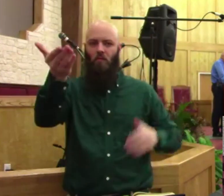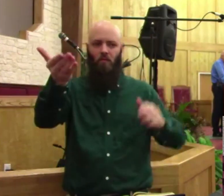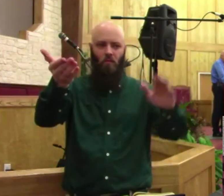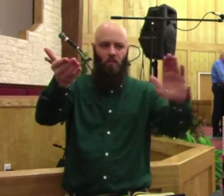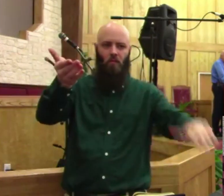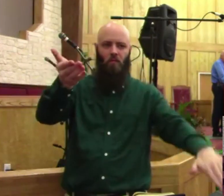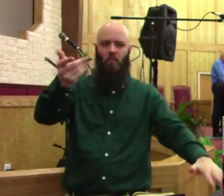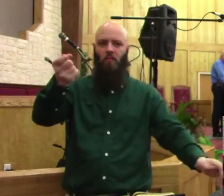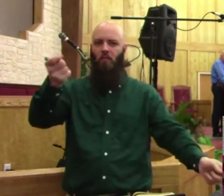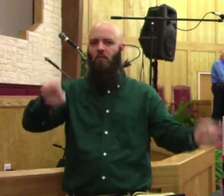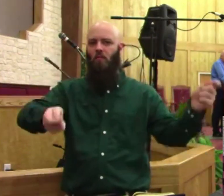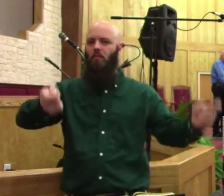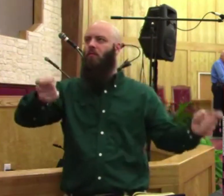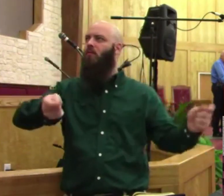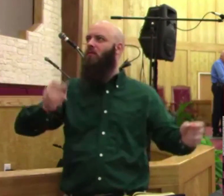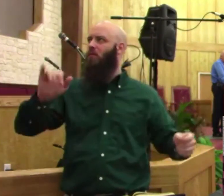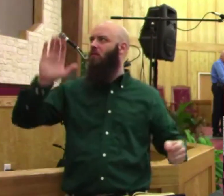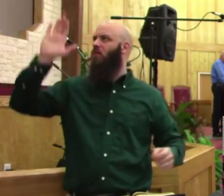raises up,